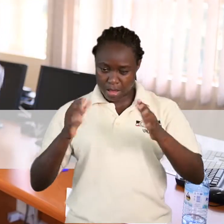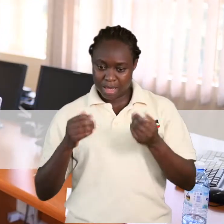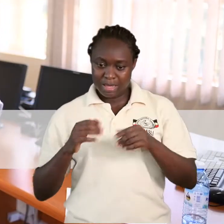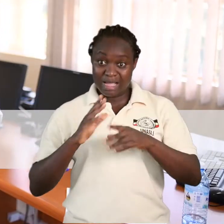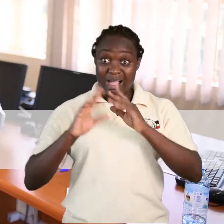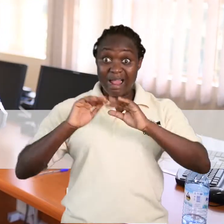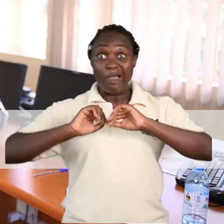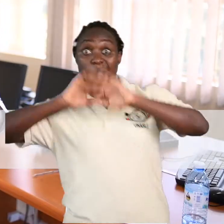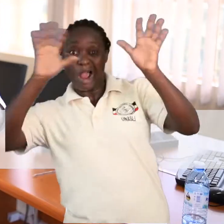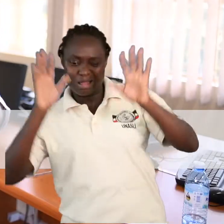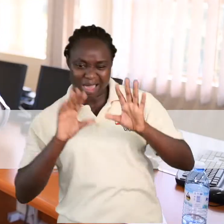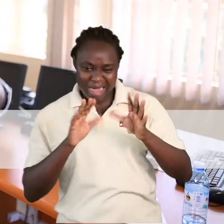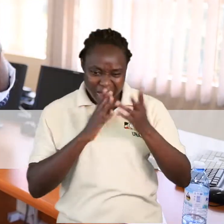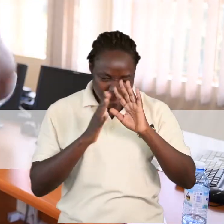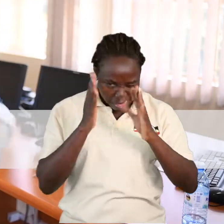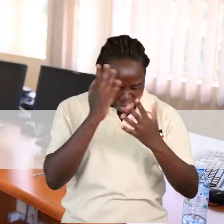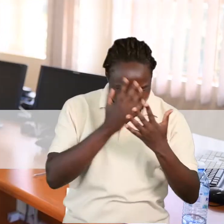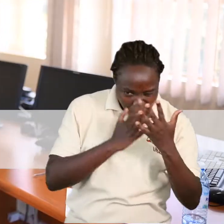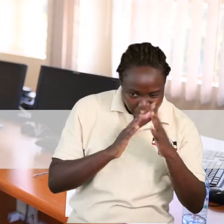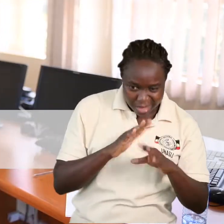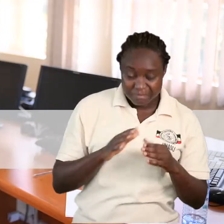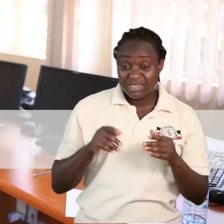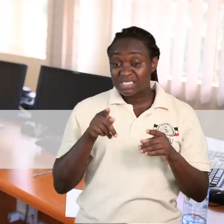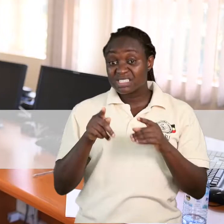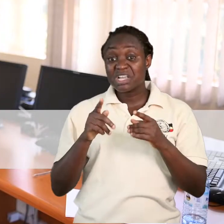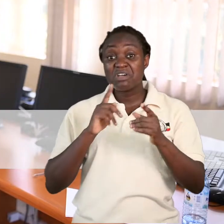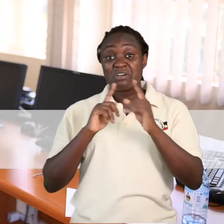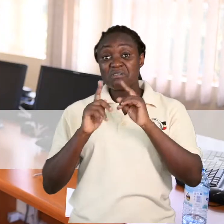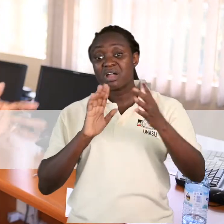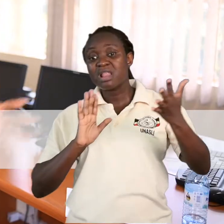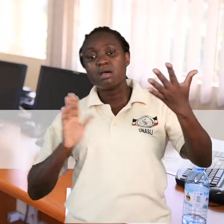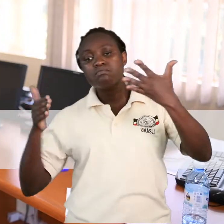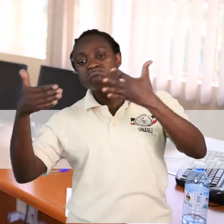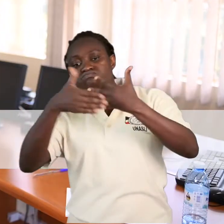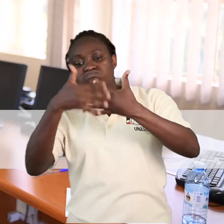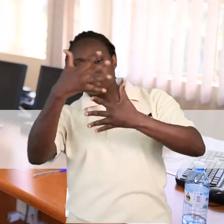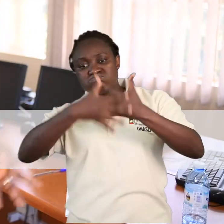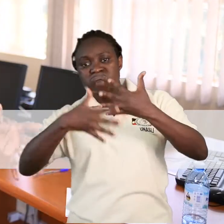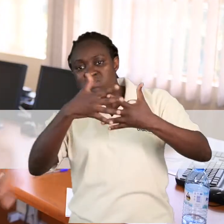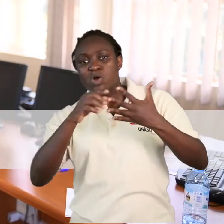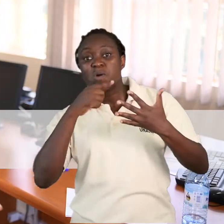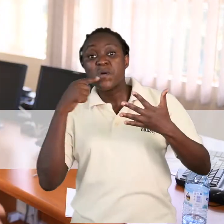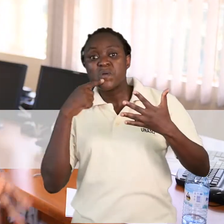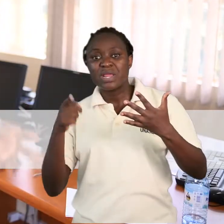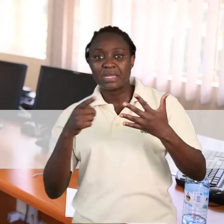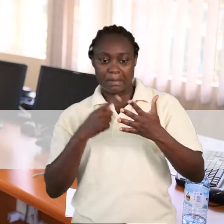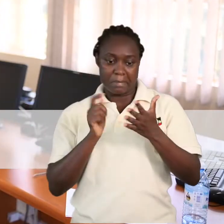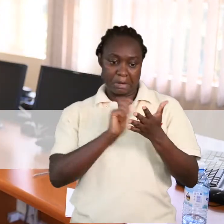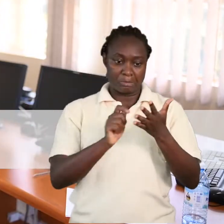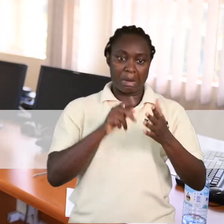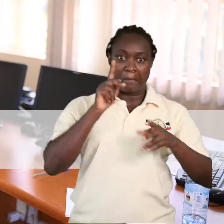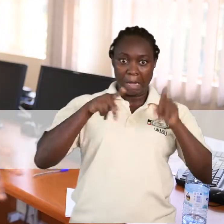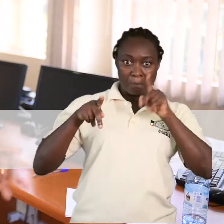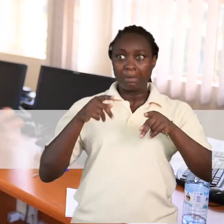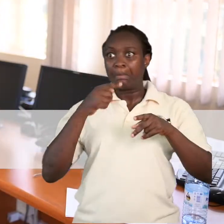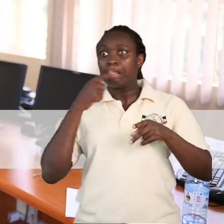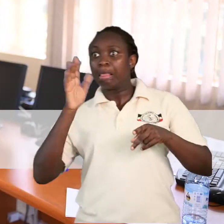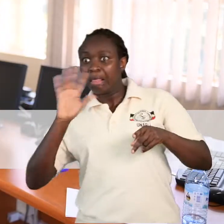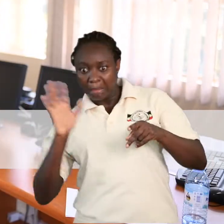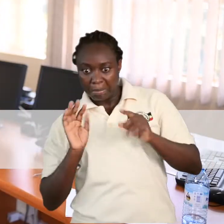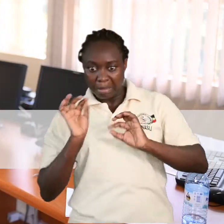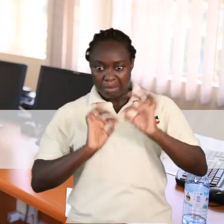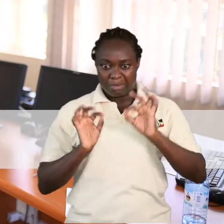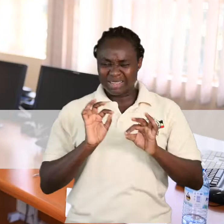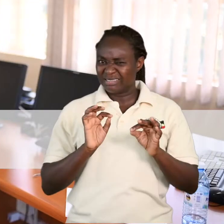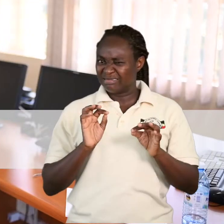the background in red, and then the colors you are going to use are purple, pink. It means that